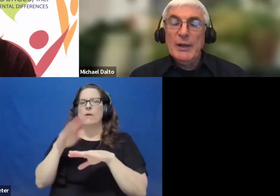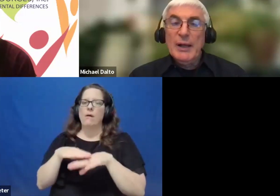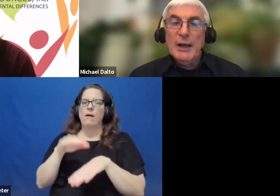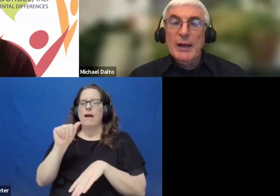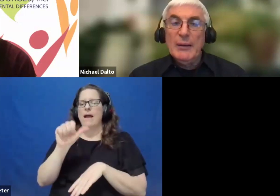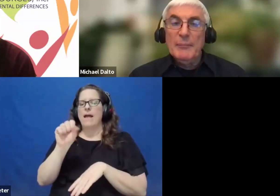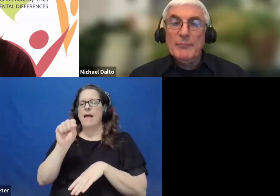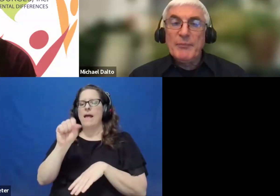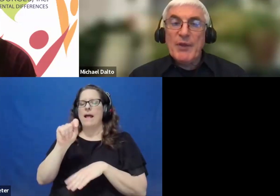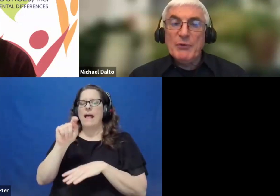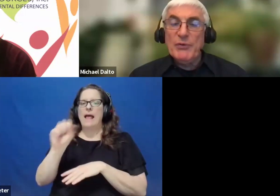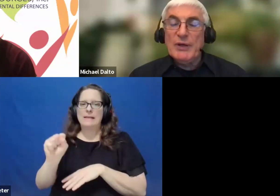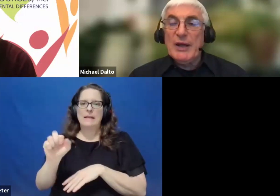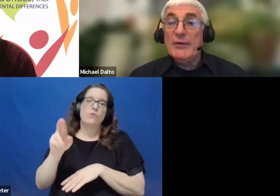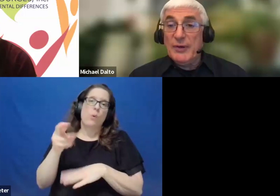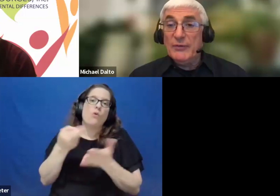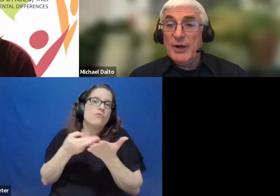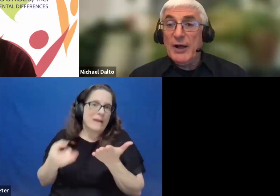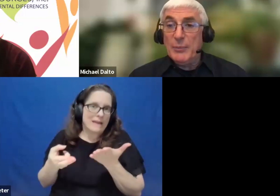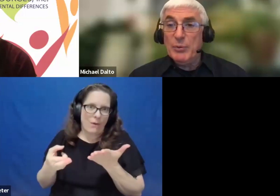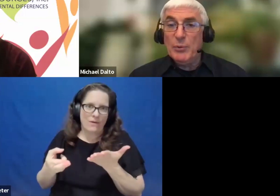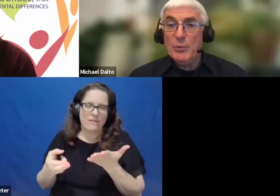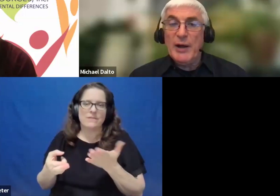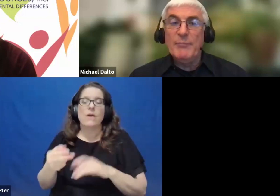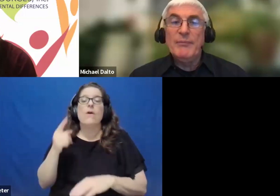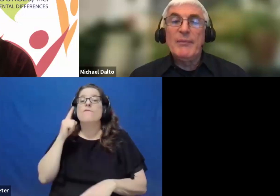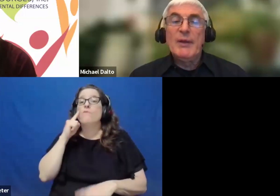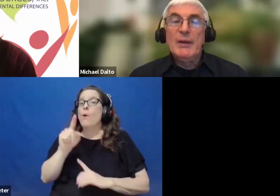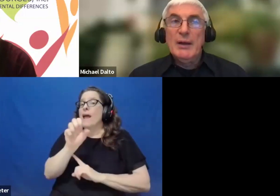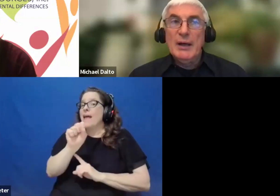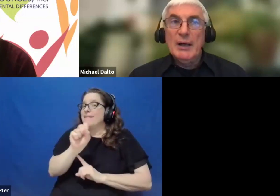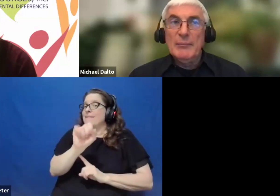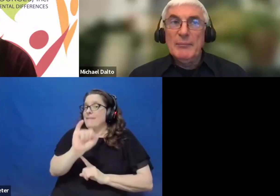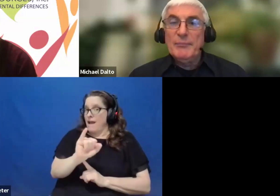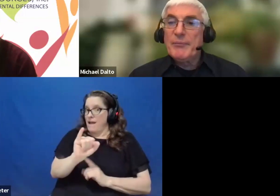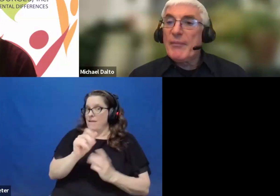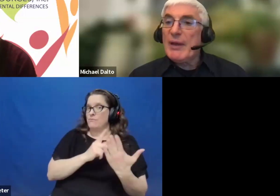for the SSI program.